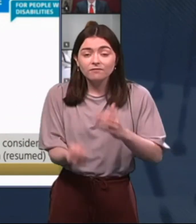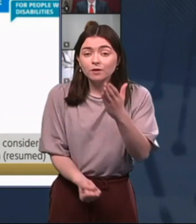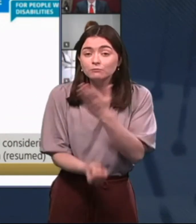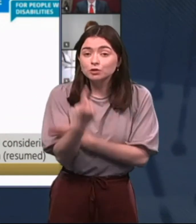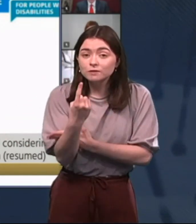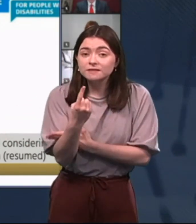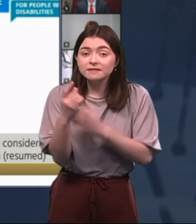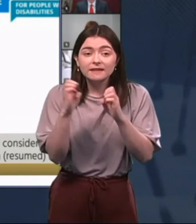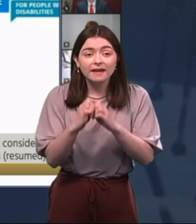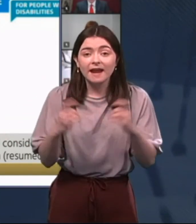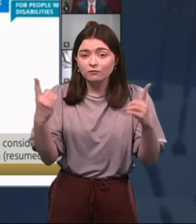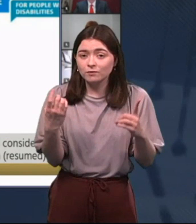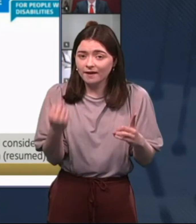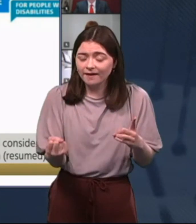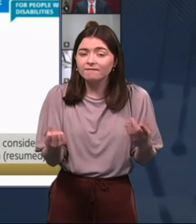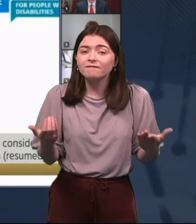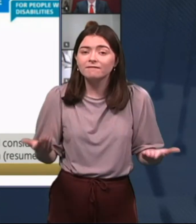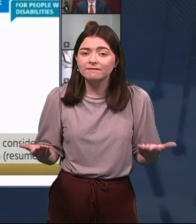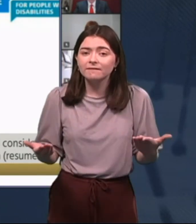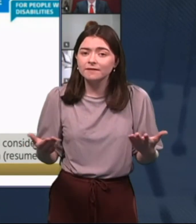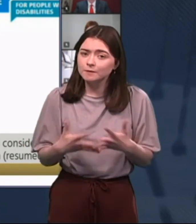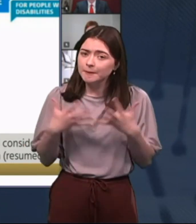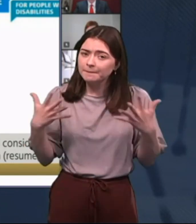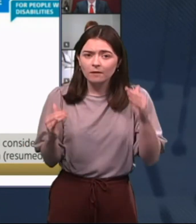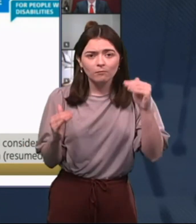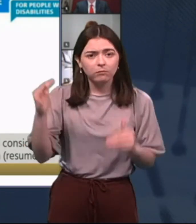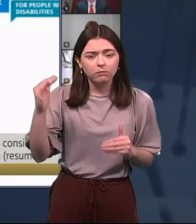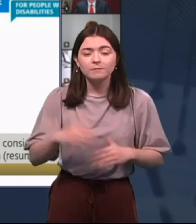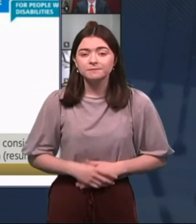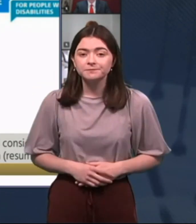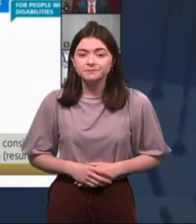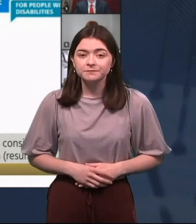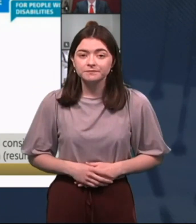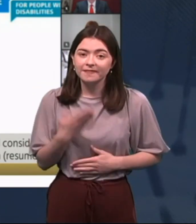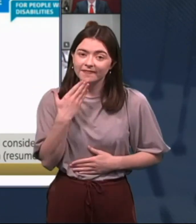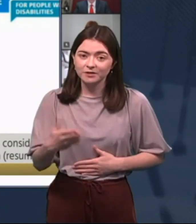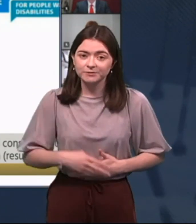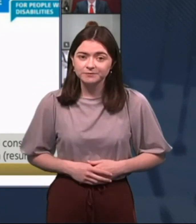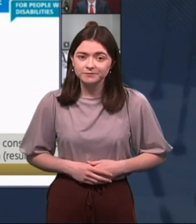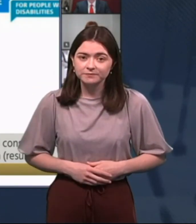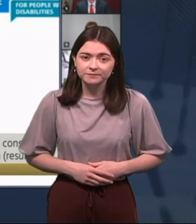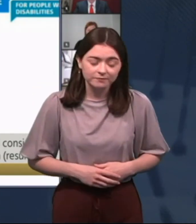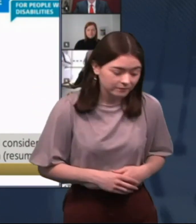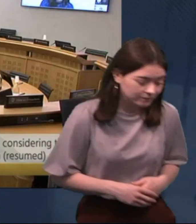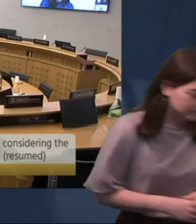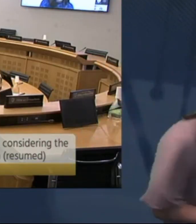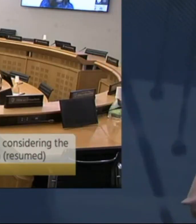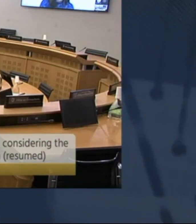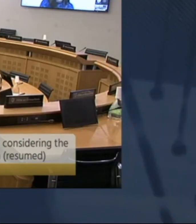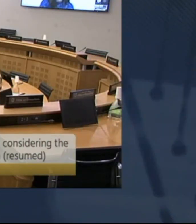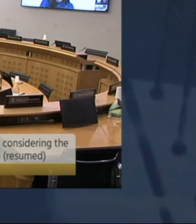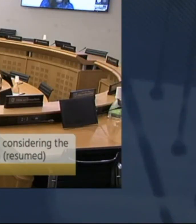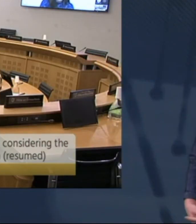opportunities that everybody else has. There is a big gap there still. Thank you very much. Thank you very much.